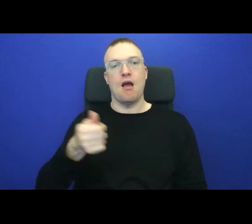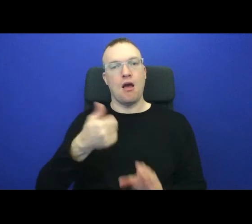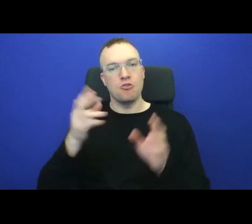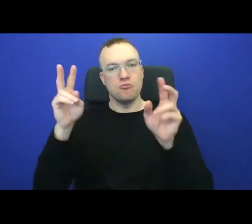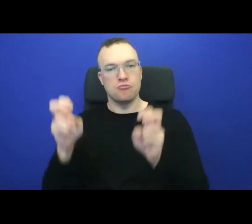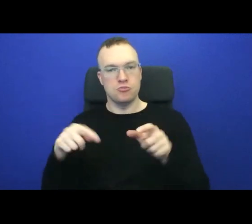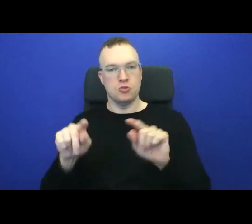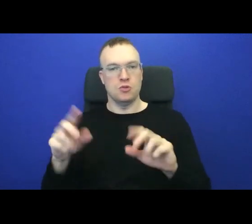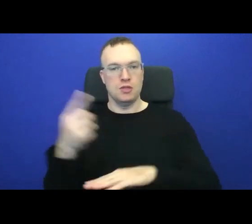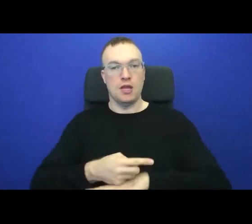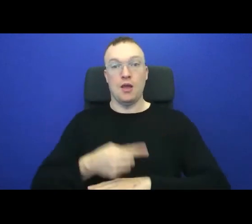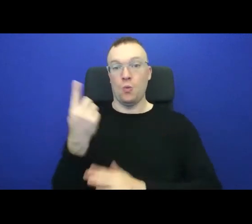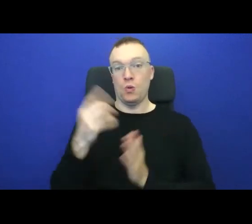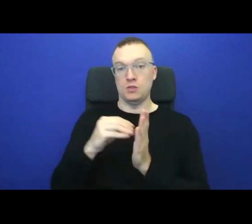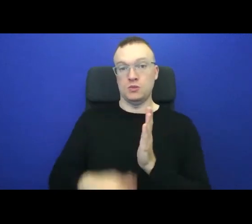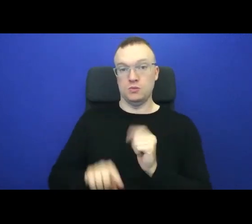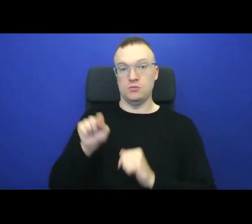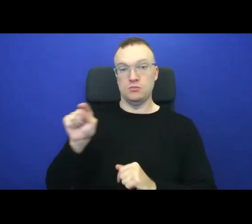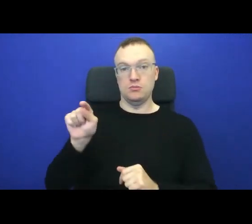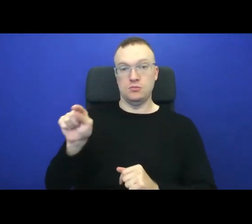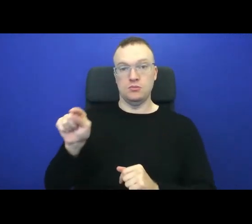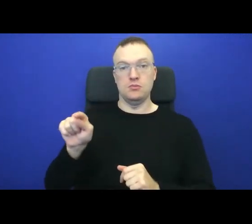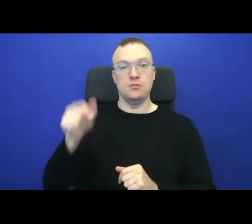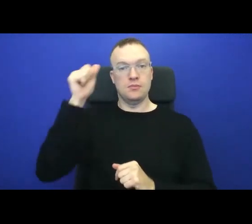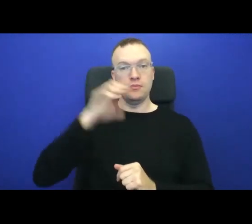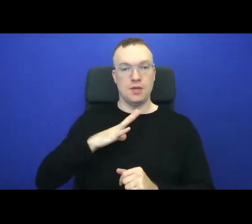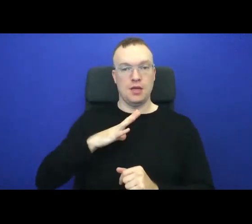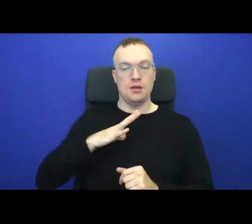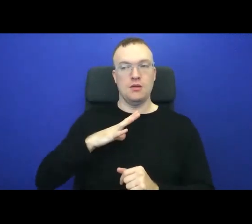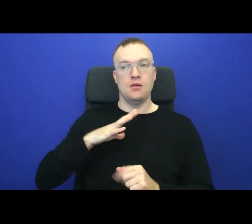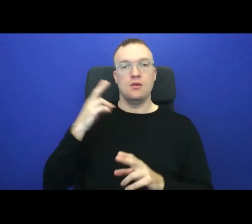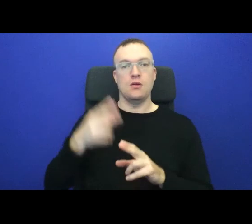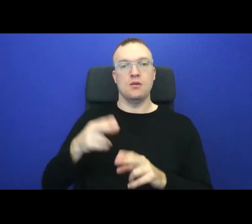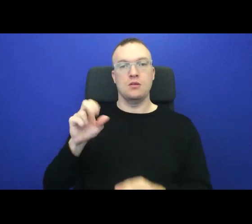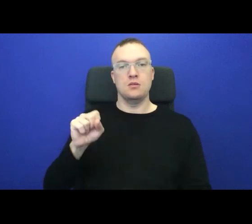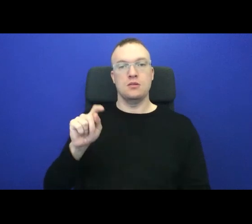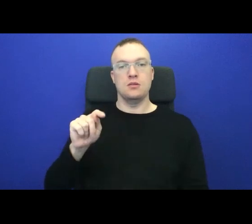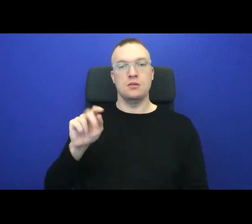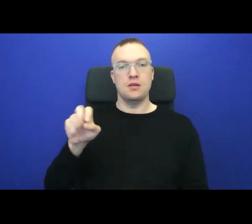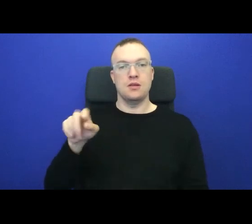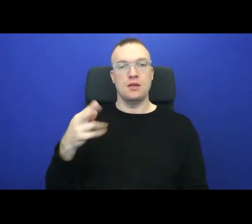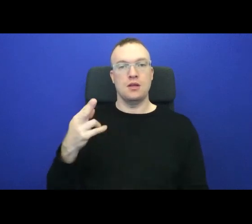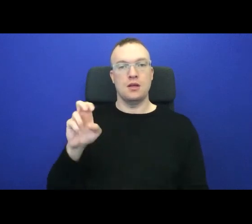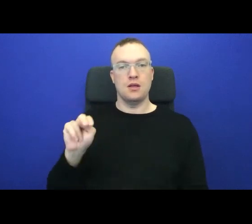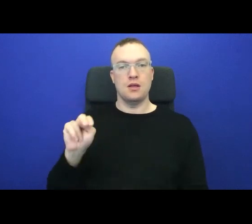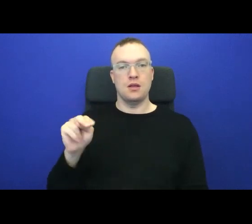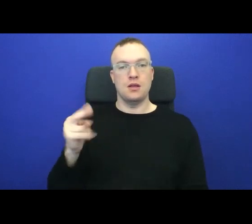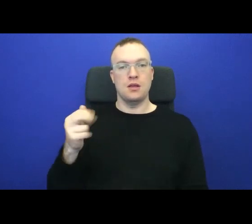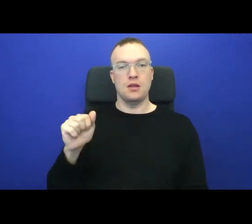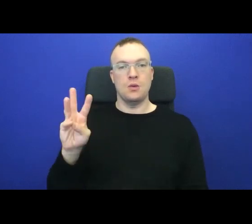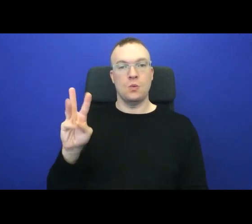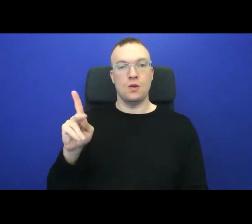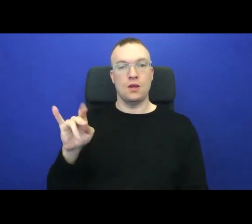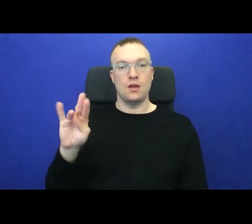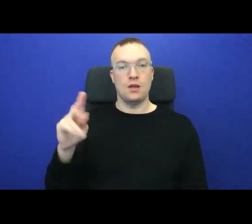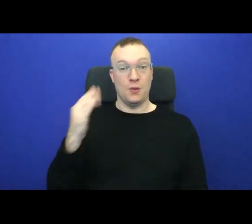these students was a guy called Stephen Hawking. So I'm sure you're all familiar